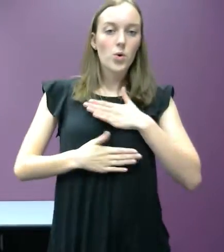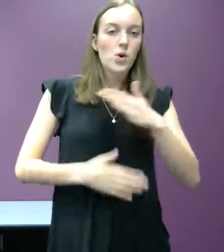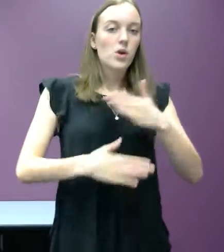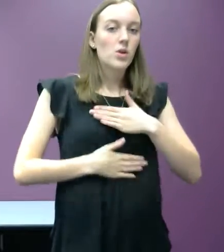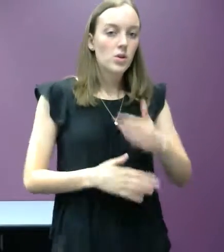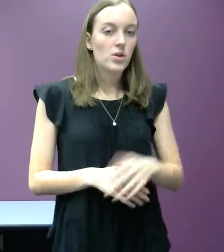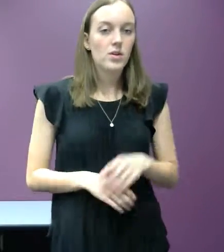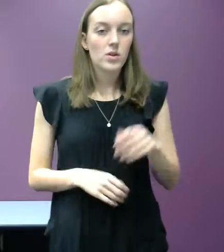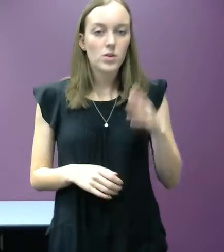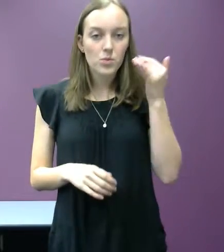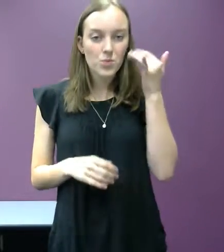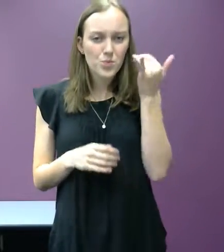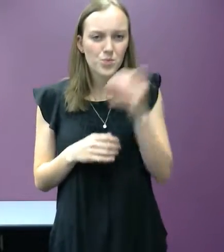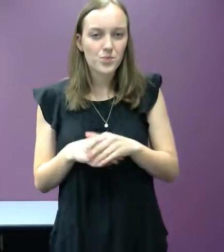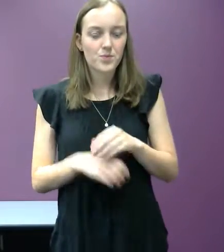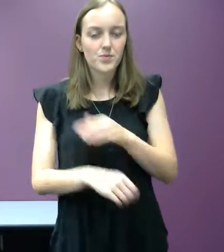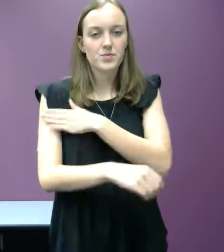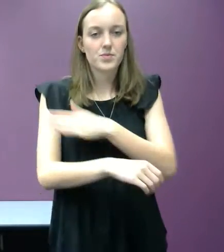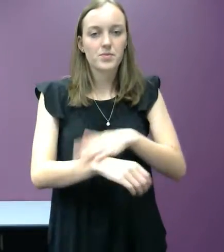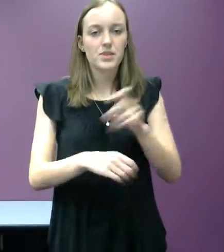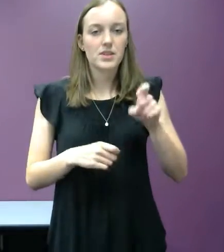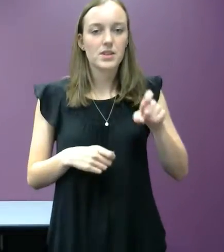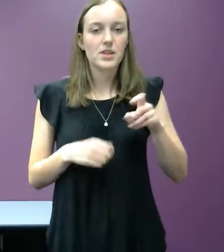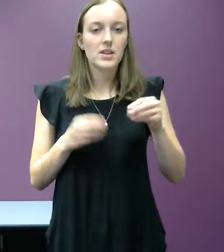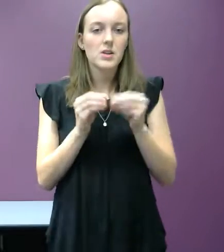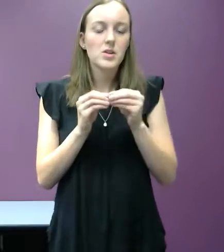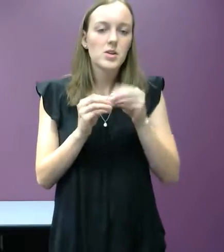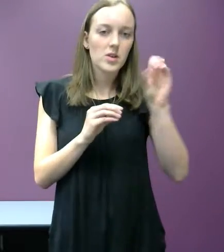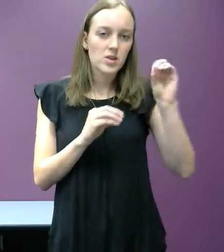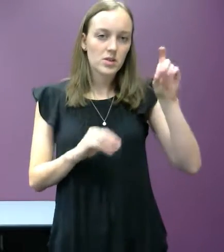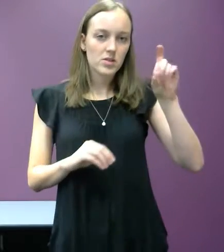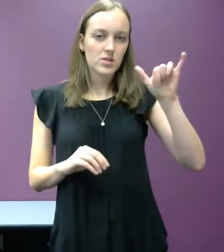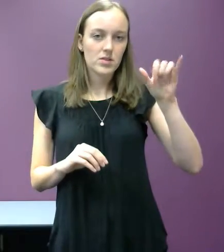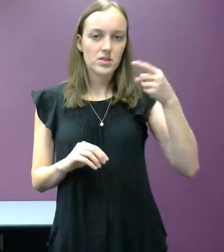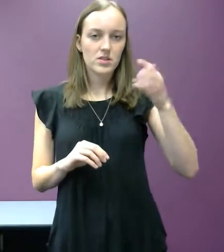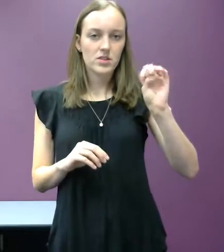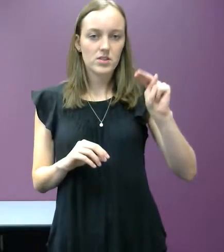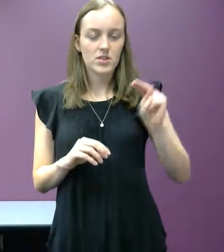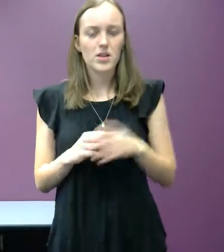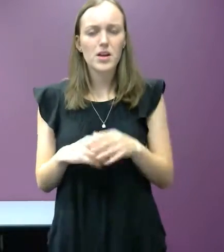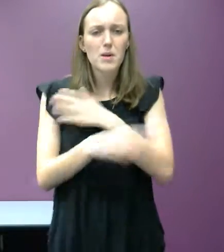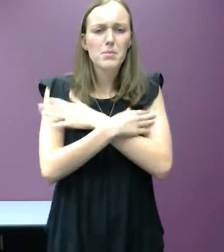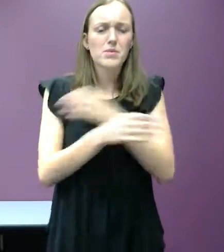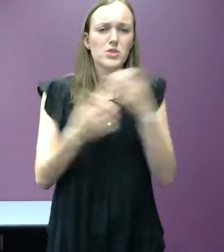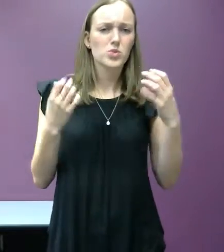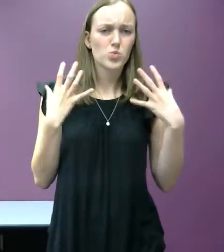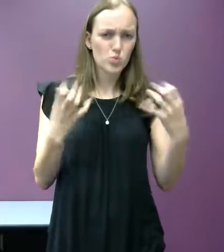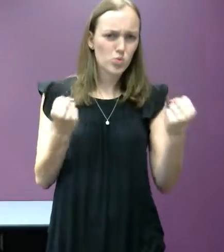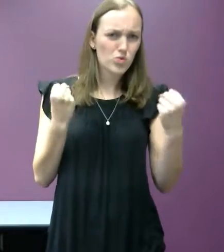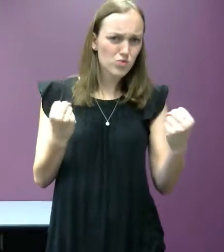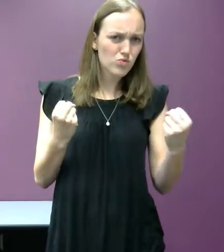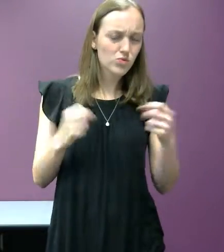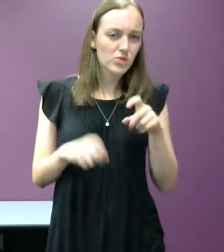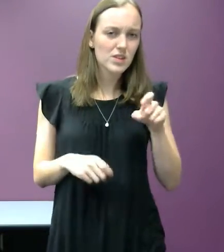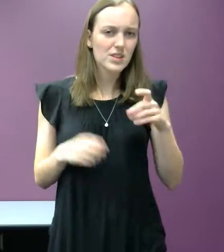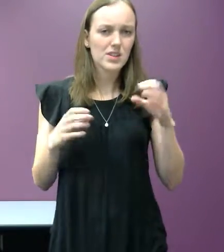more oxygen. So when your muscles are working harder, those cells in the muscles need more oxygen.